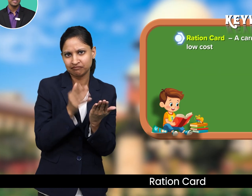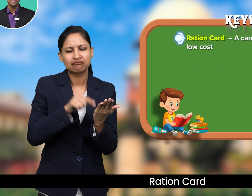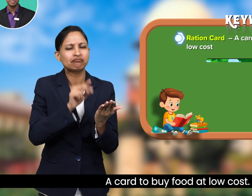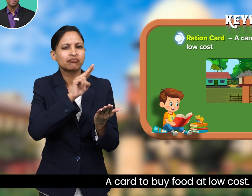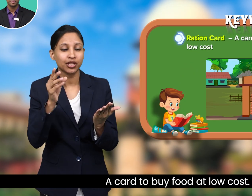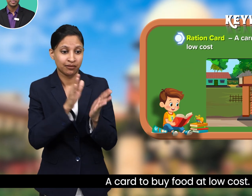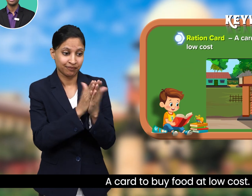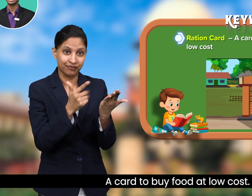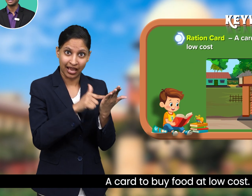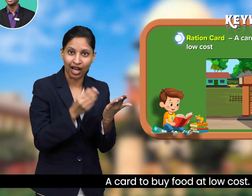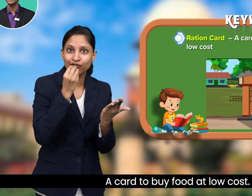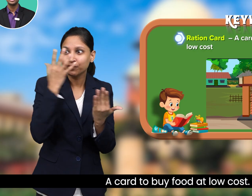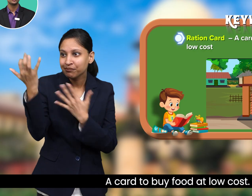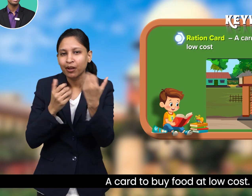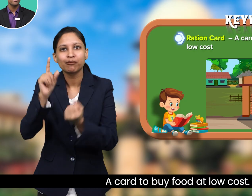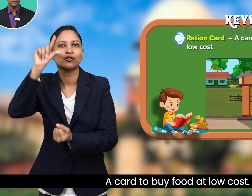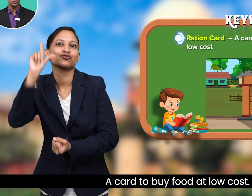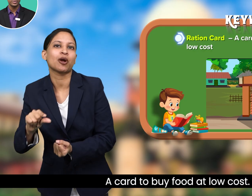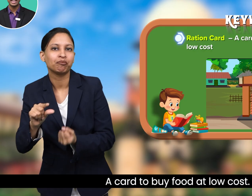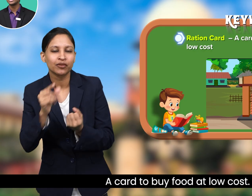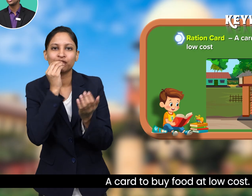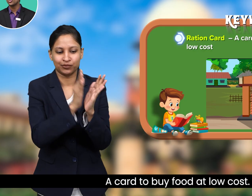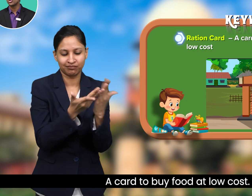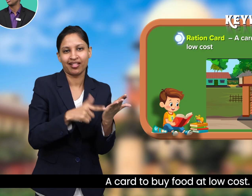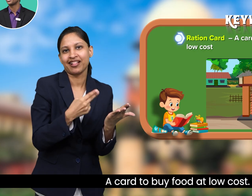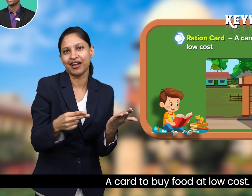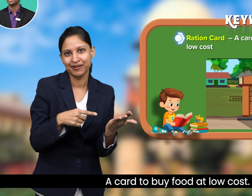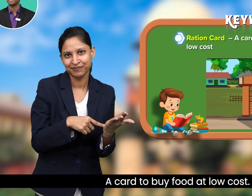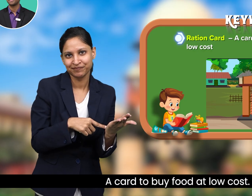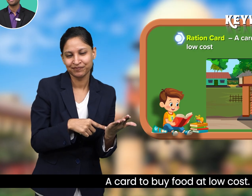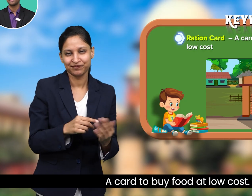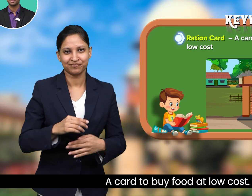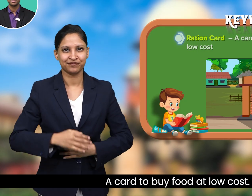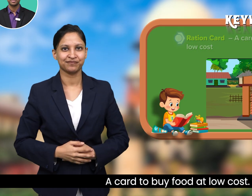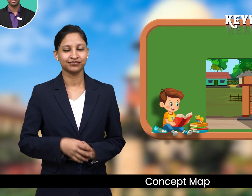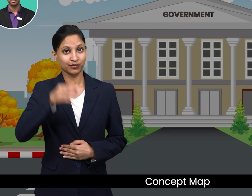Ration card, a card to buy food at low cost.